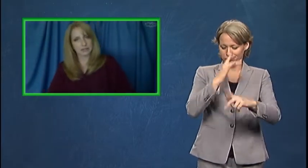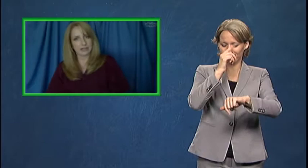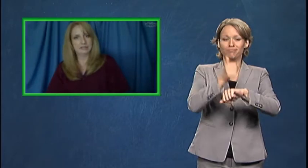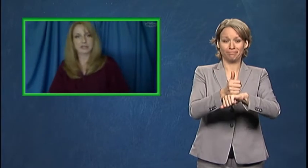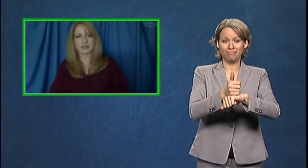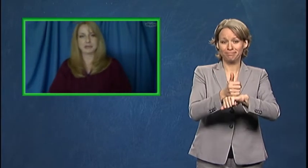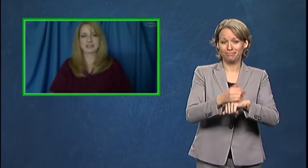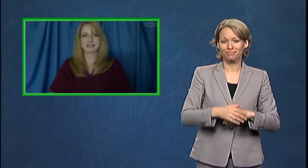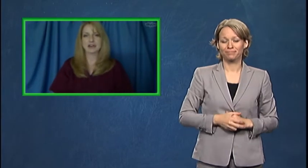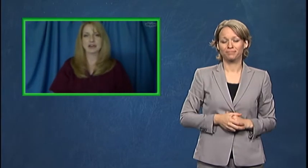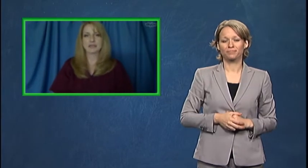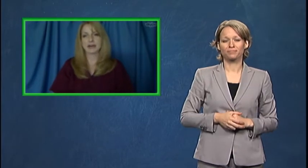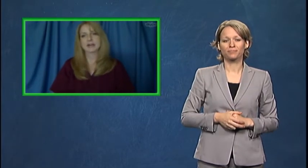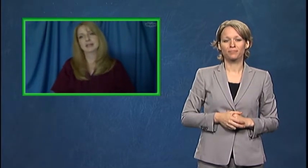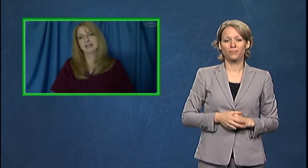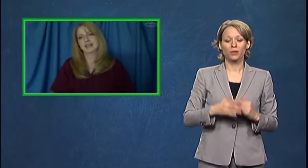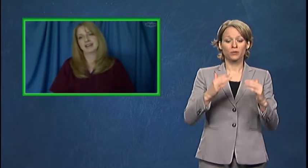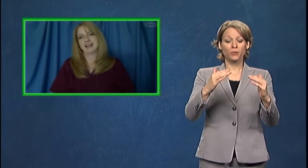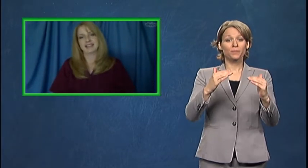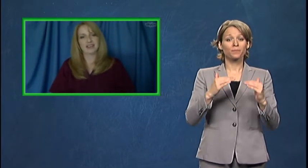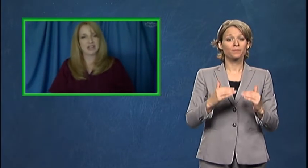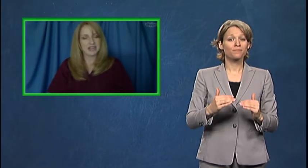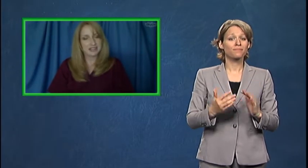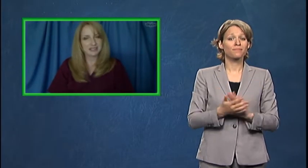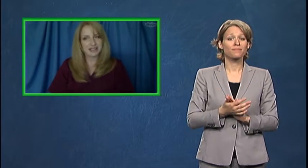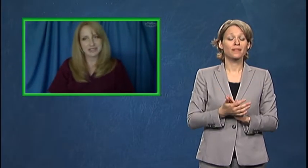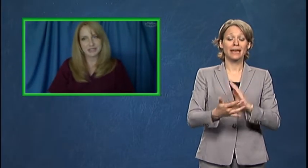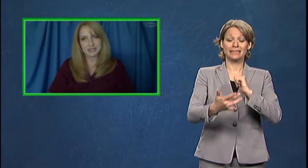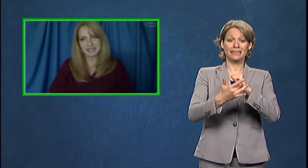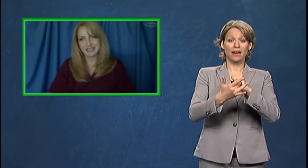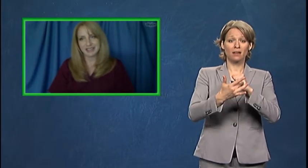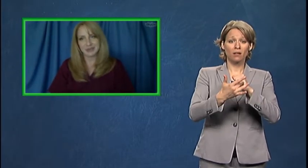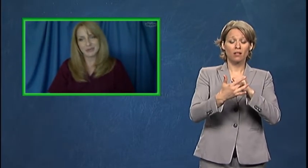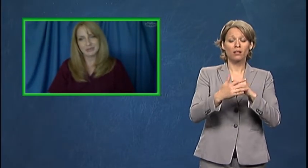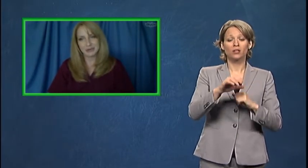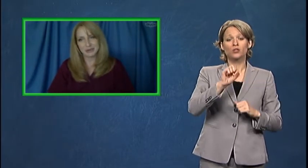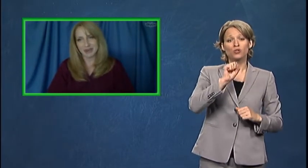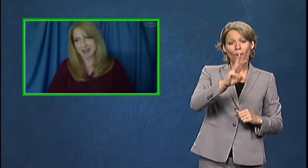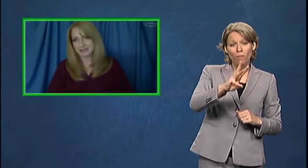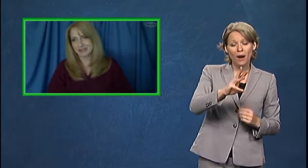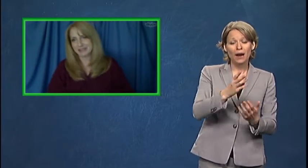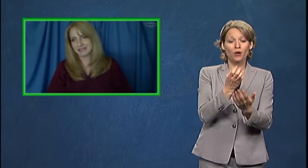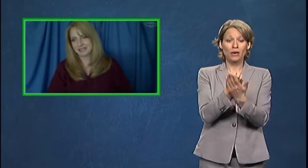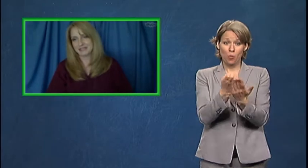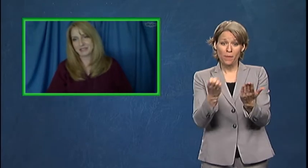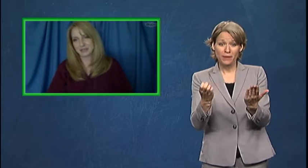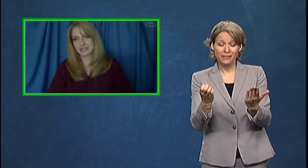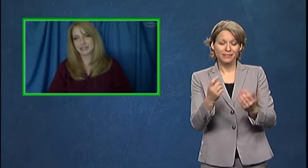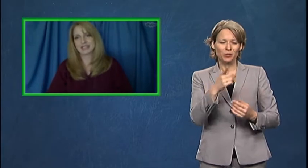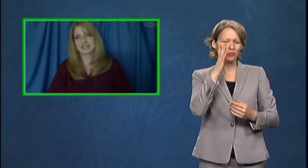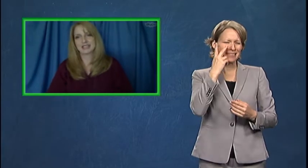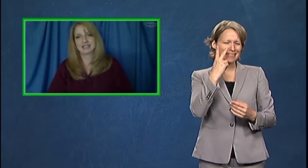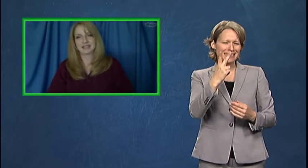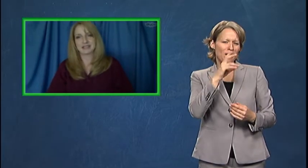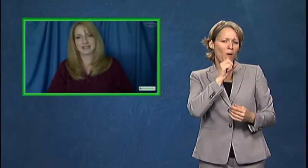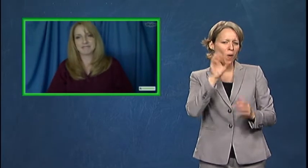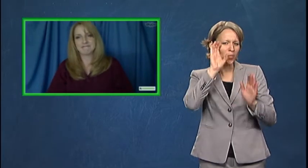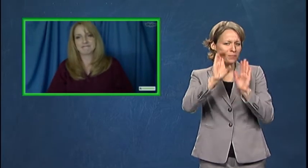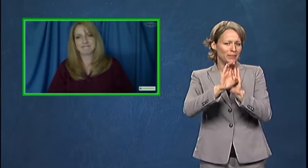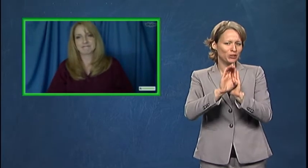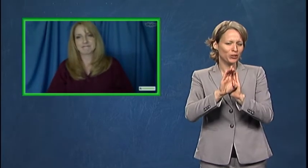Technical stuff, equipment and software. I think on the next slide you'll see an old photograph of the first